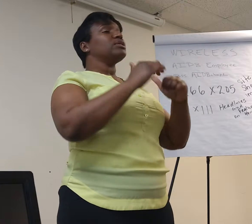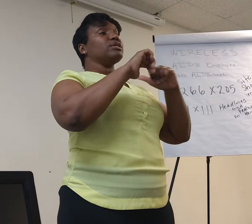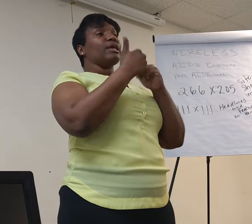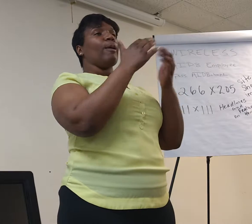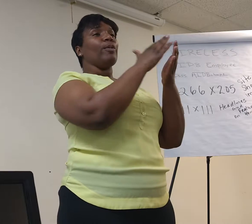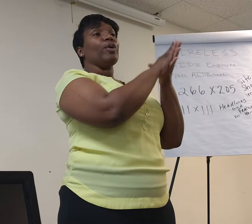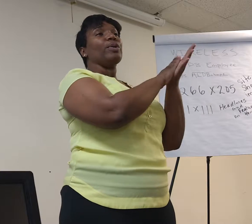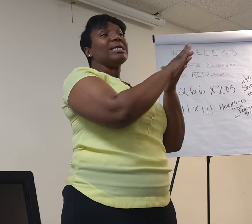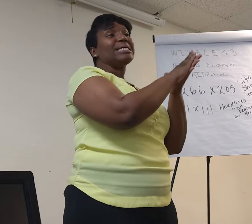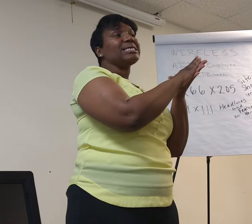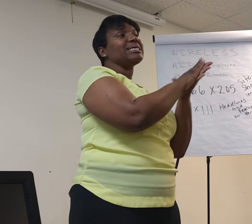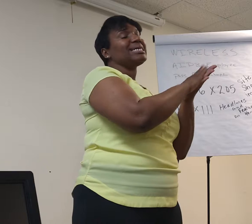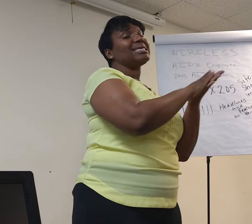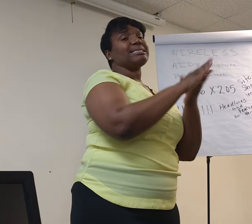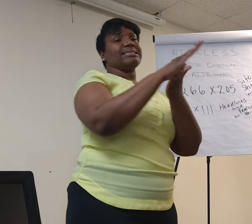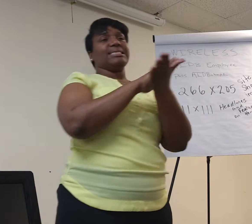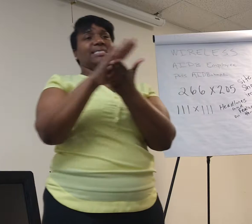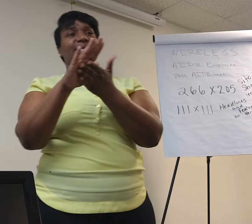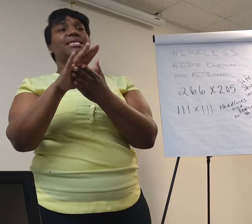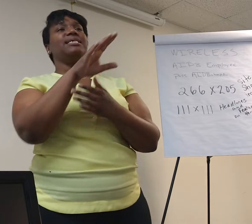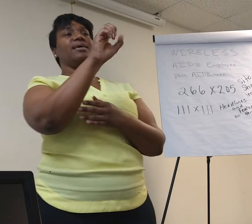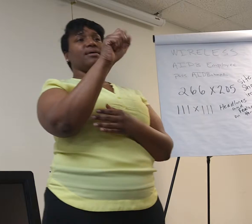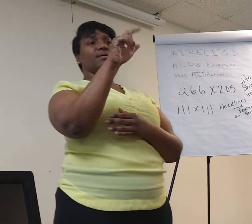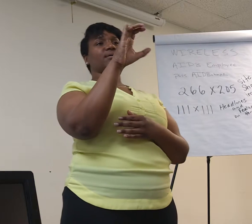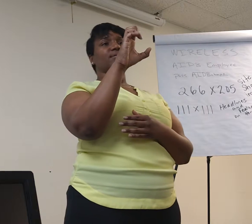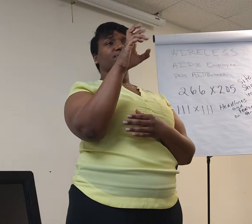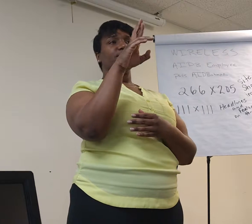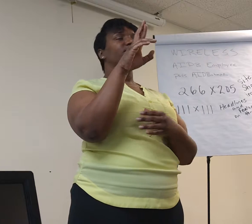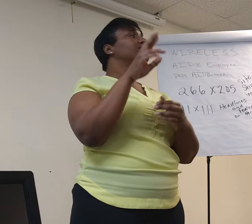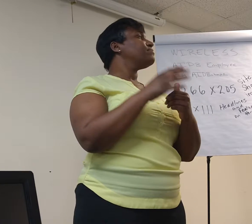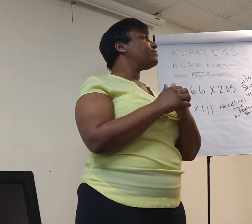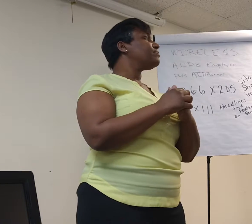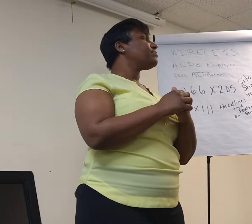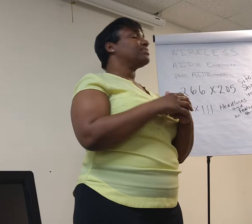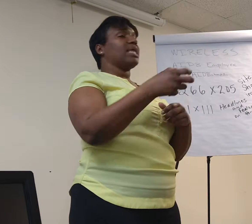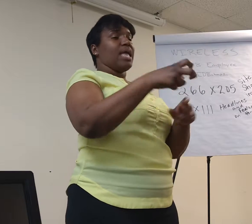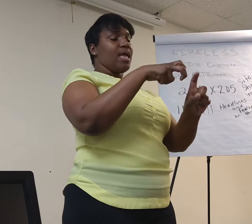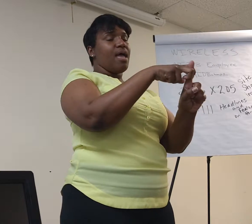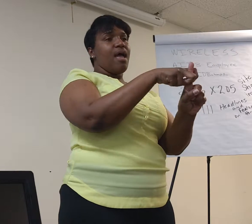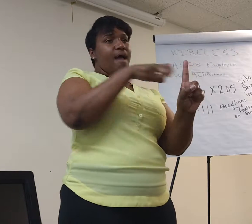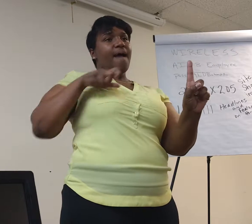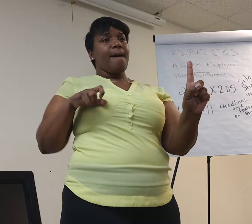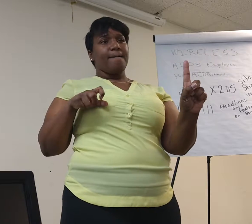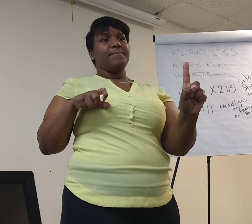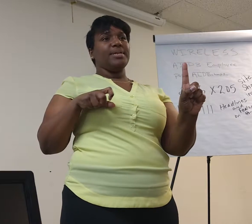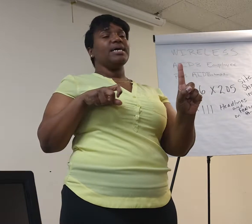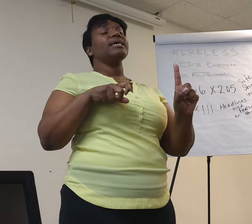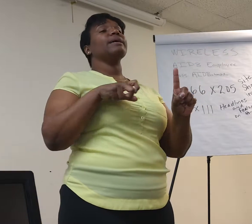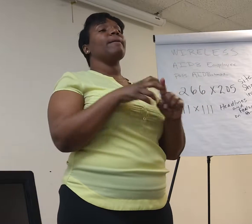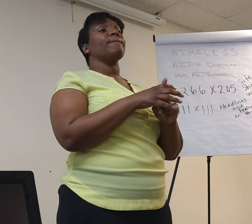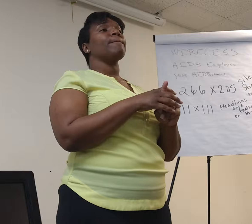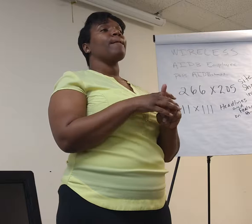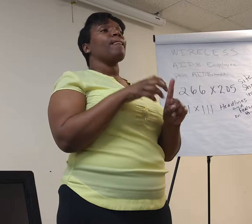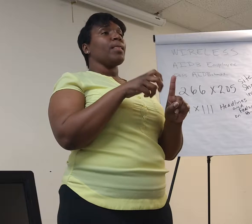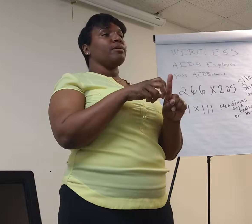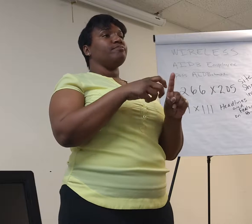slicer? What's the first thing we're going to do? Thank you. Unplug it. Then you take the removable parts off and wash, rinse,